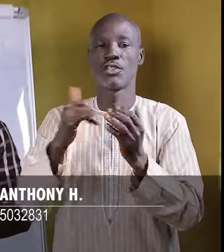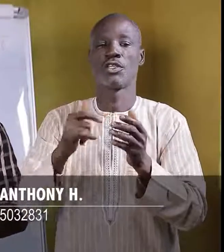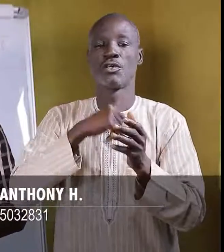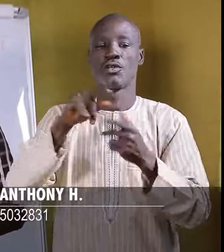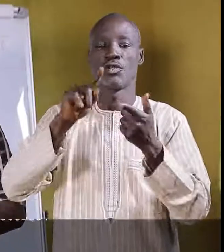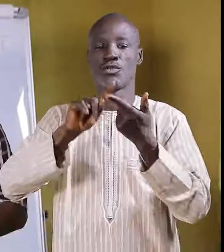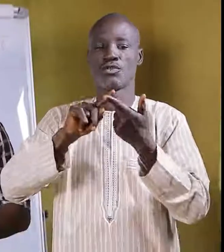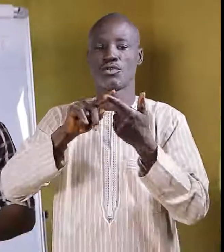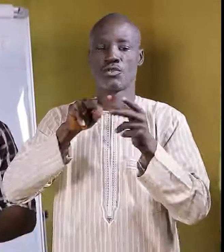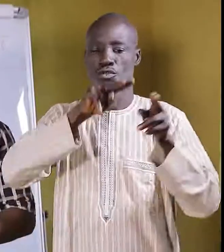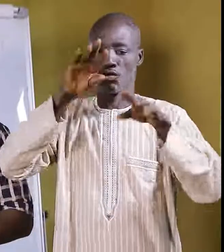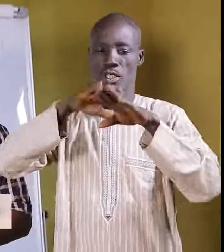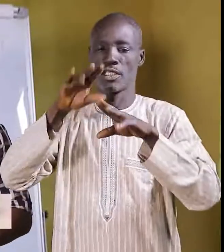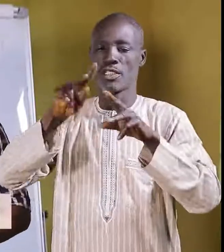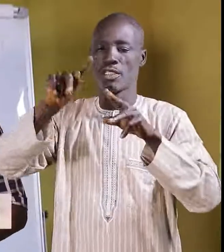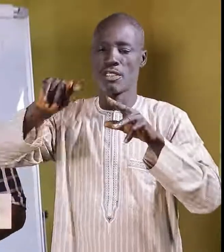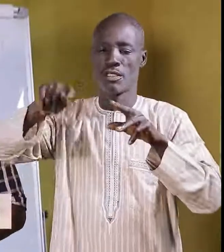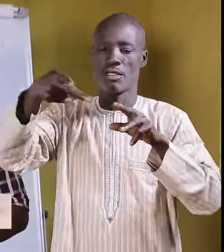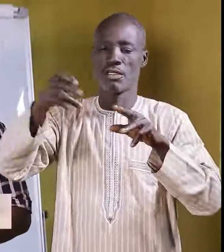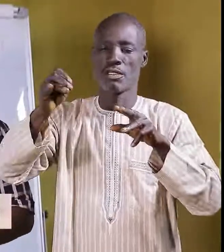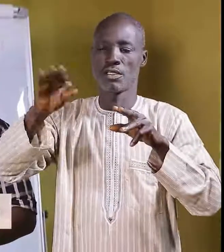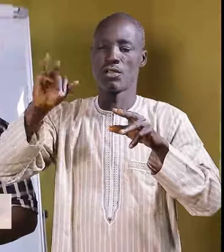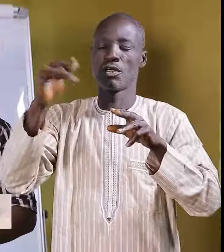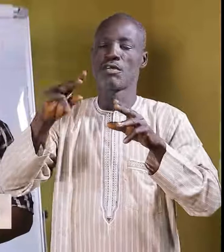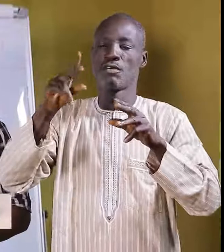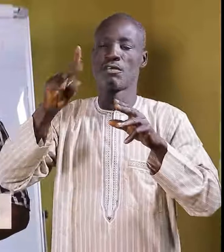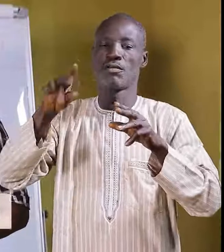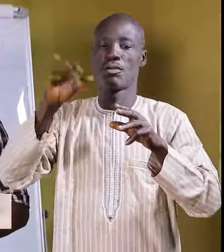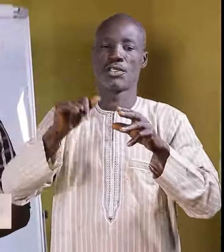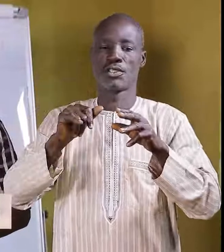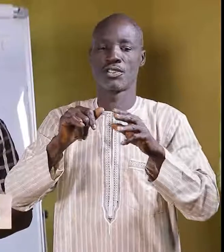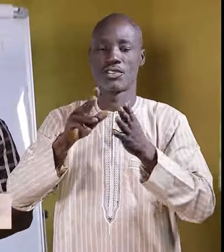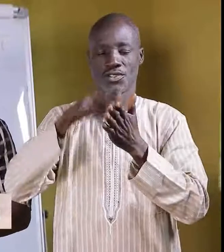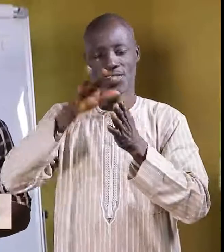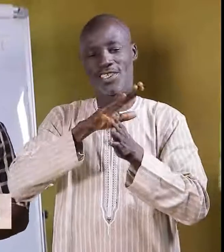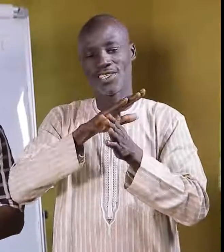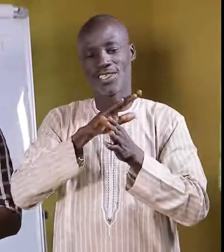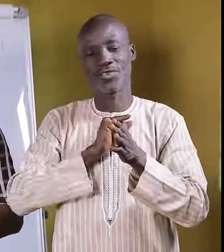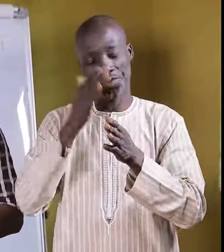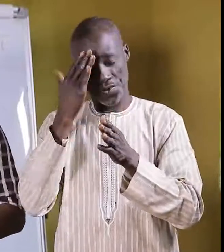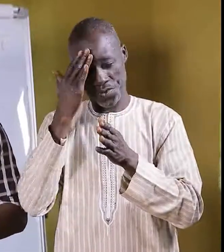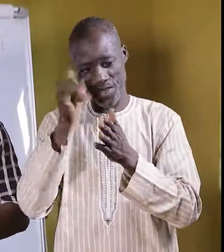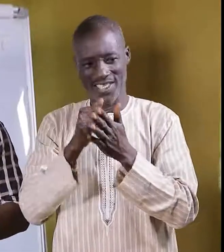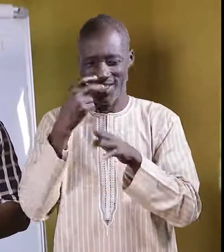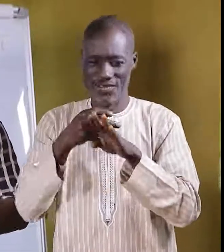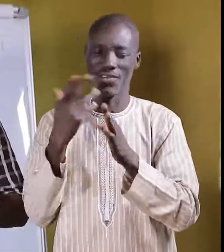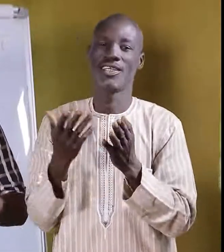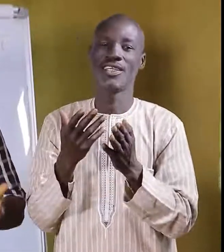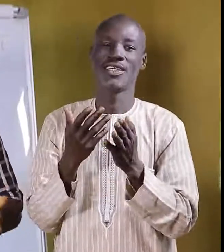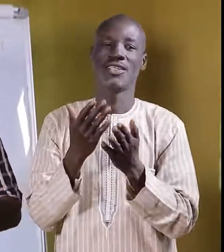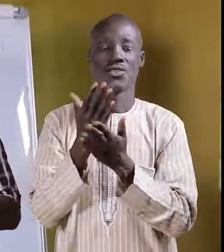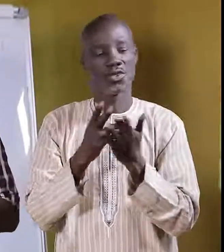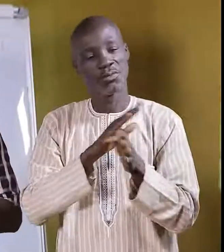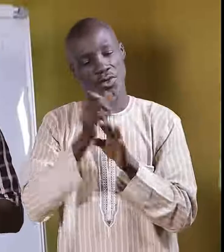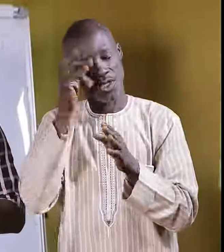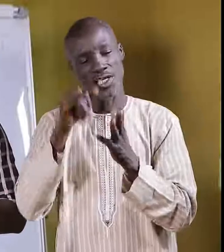into theories of population. These theories, students don't like these theories. I don't know why, or because they don't understand it